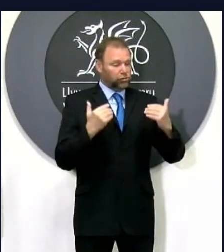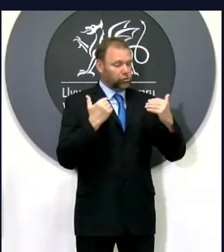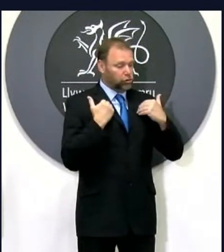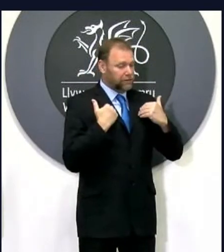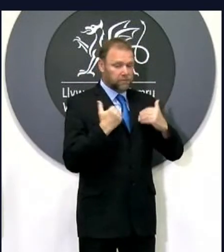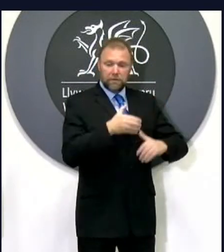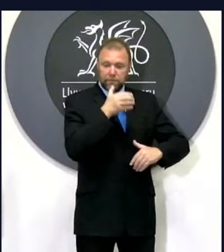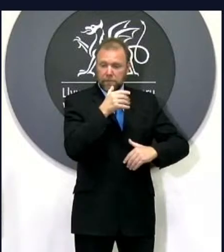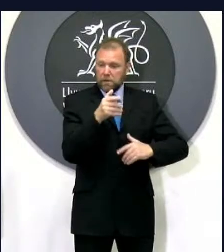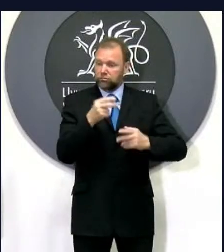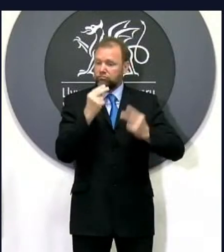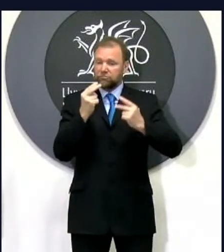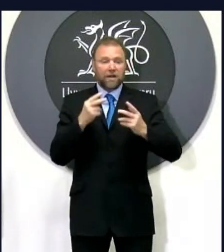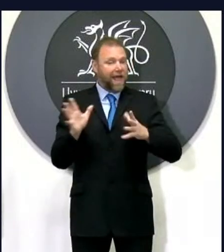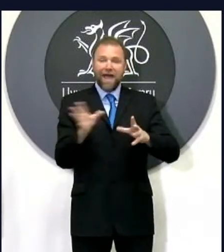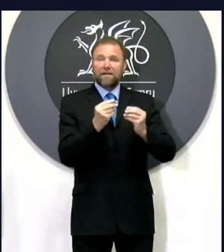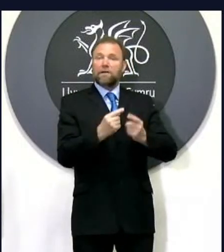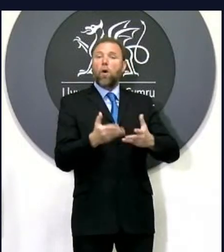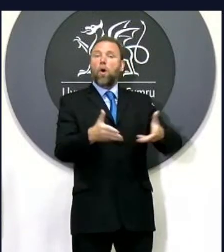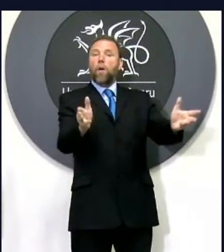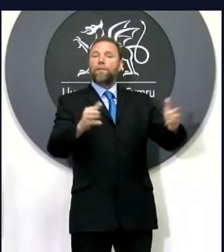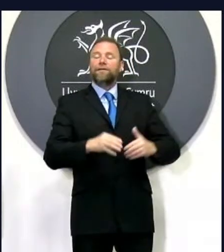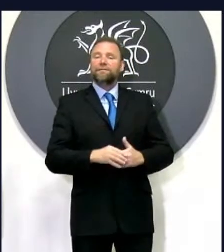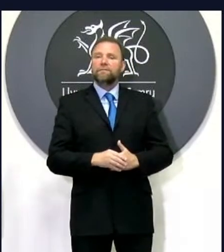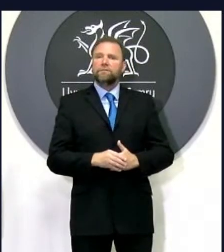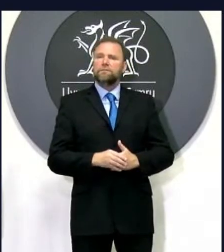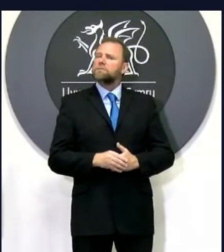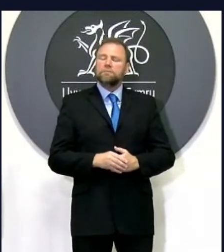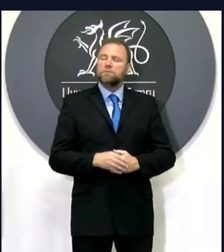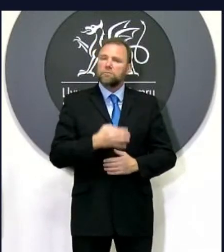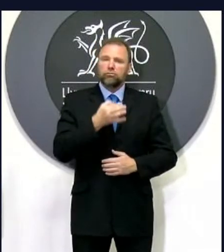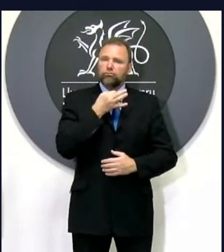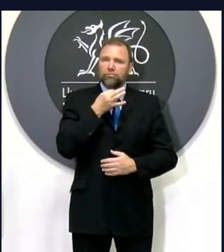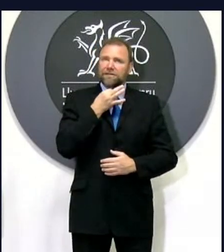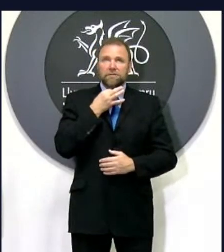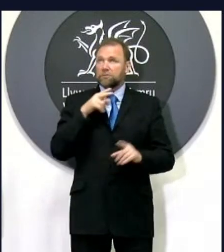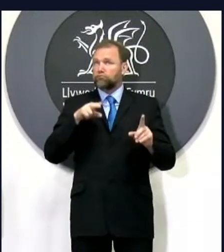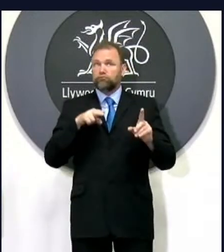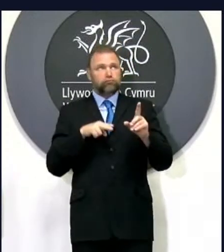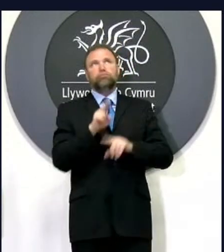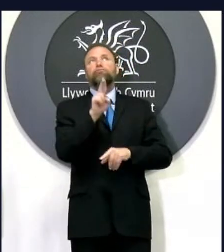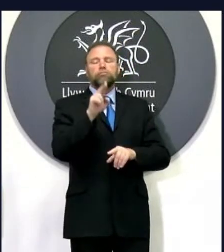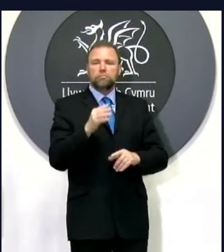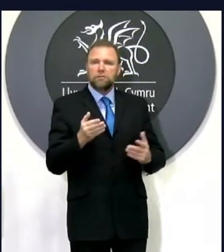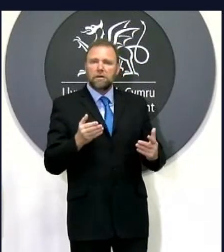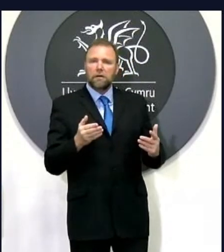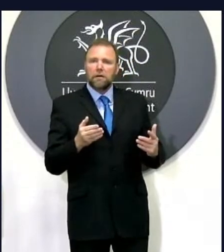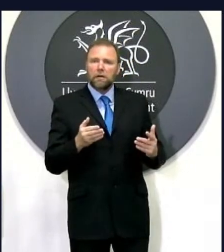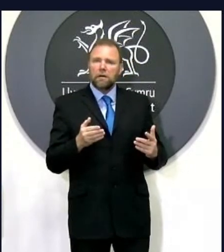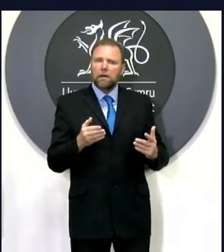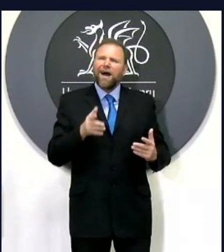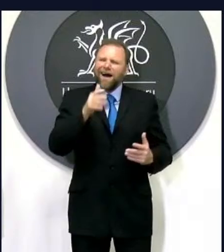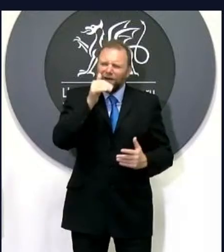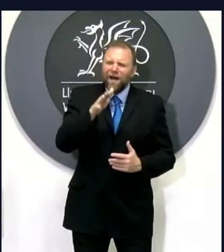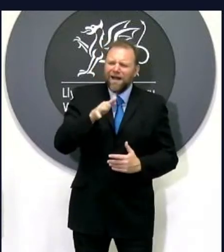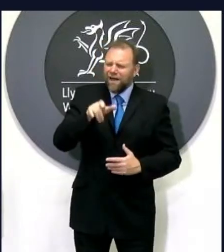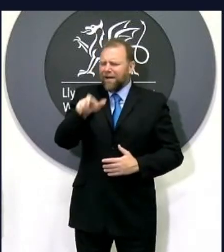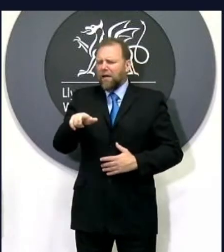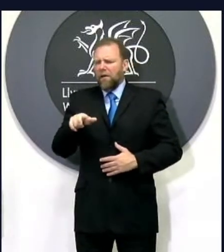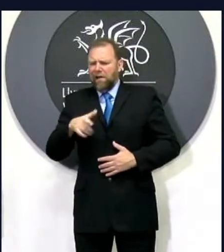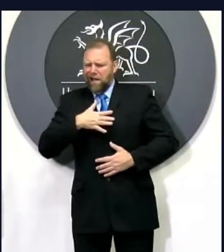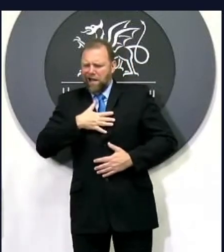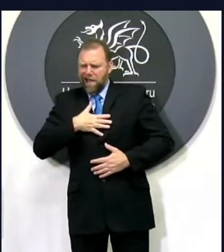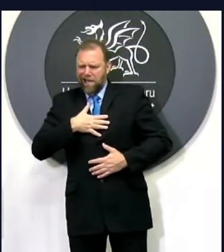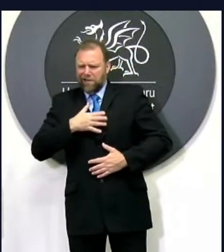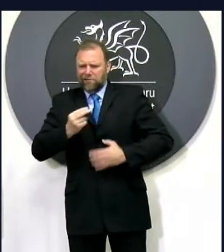be enormous. And of course I understand everybody wishes that their particular preference could be